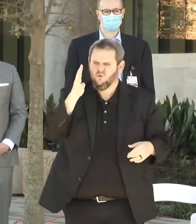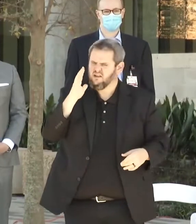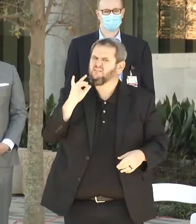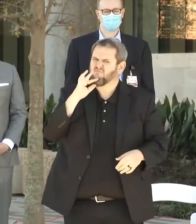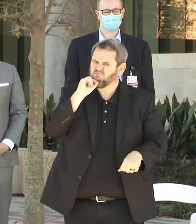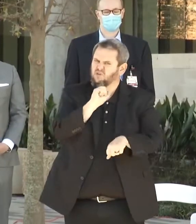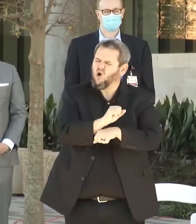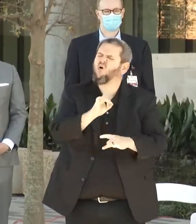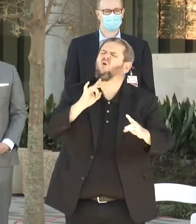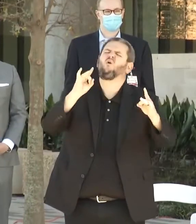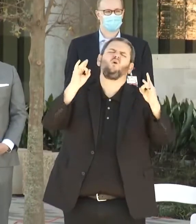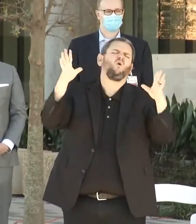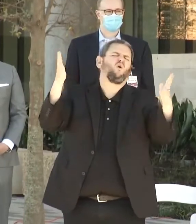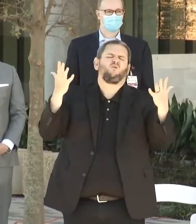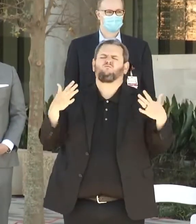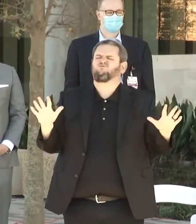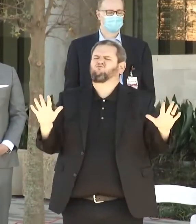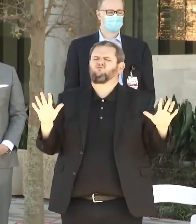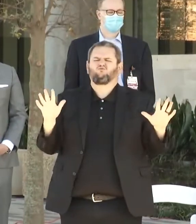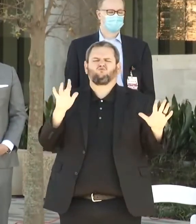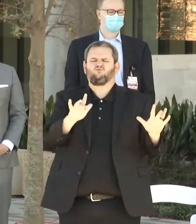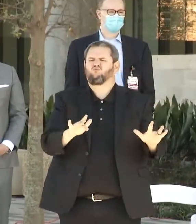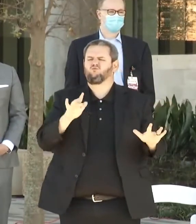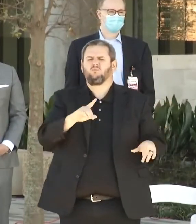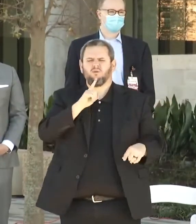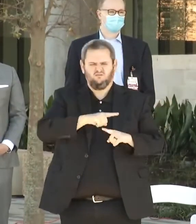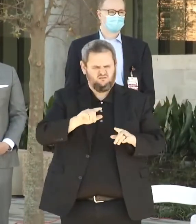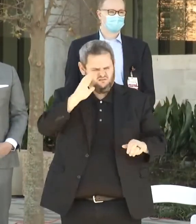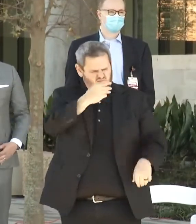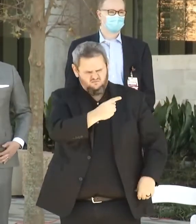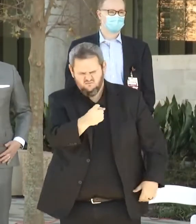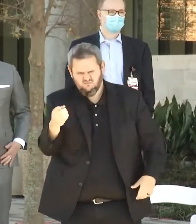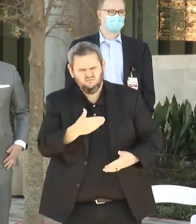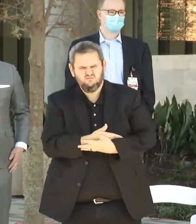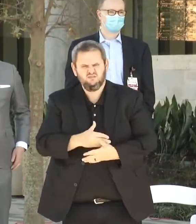The past week, our daily rolling average in Oklahoma showed